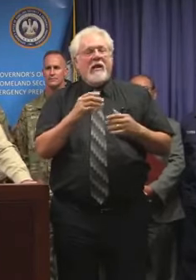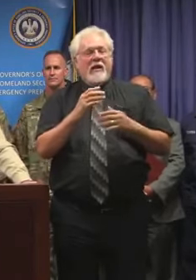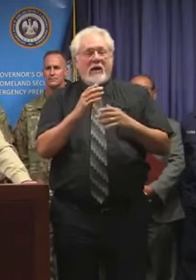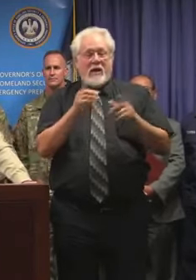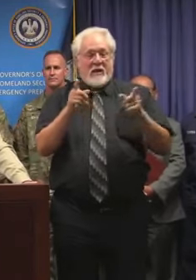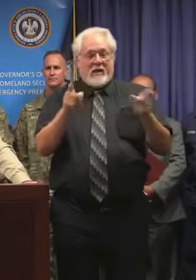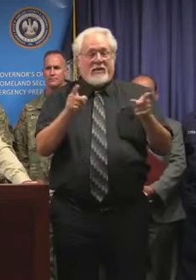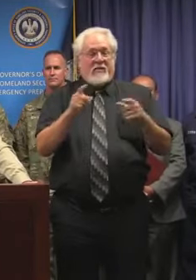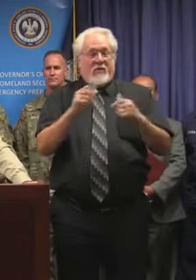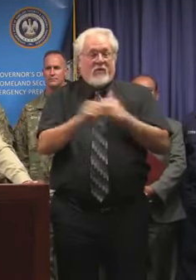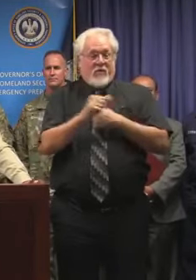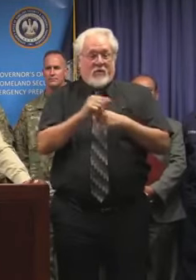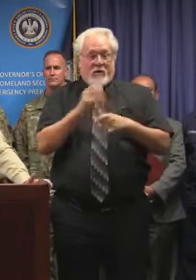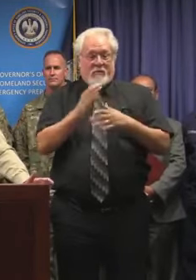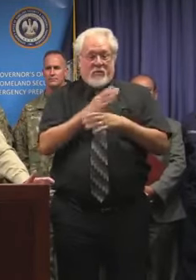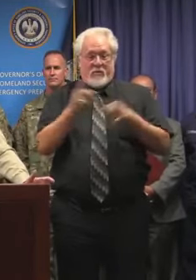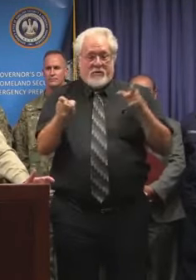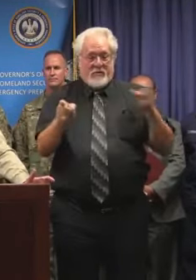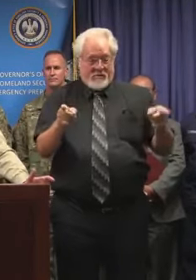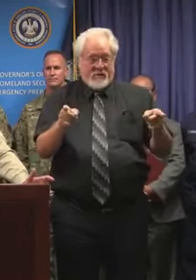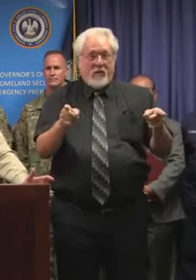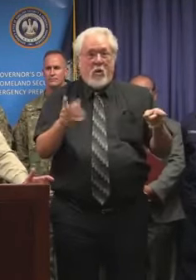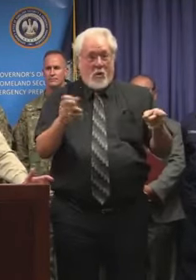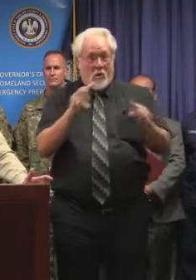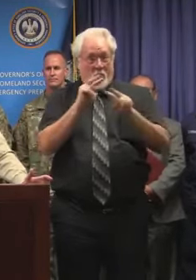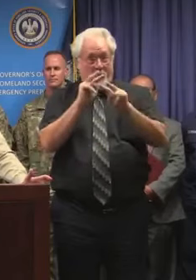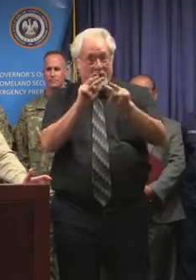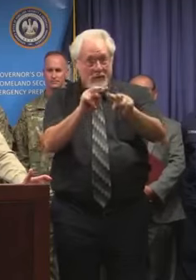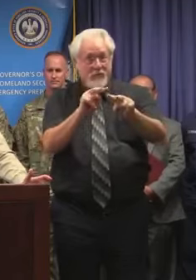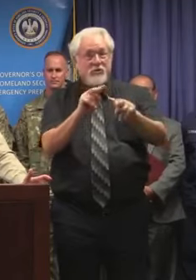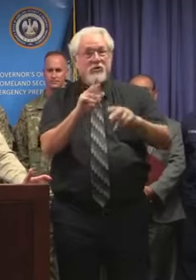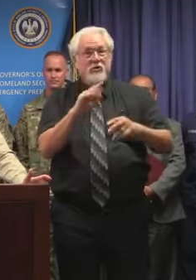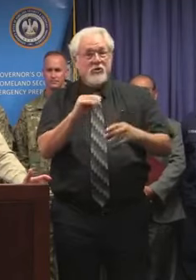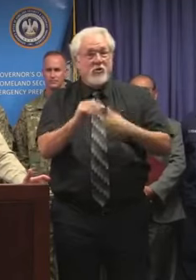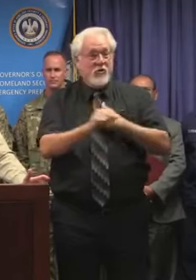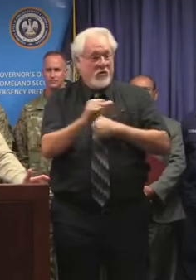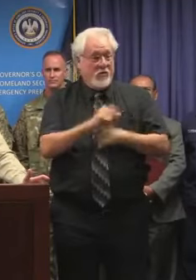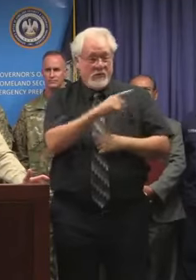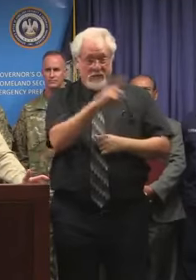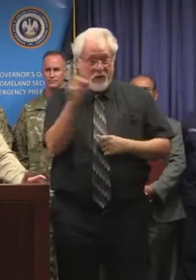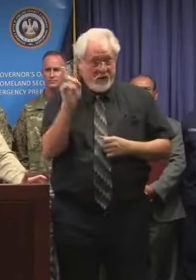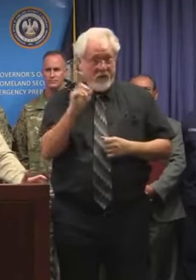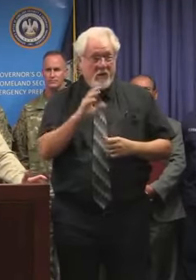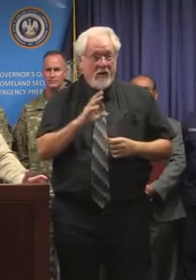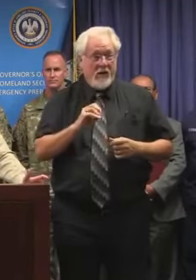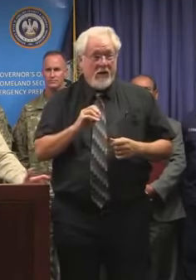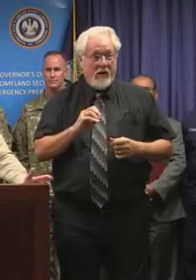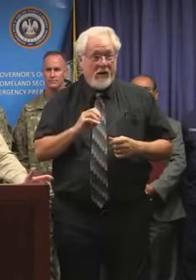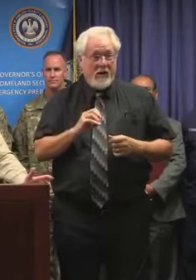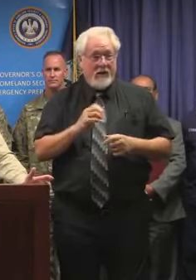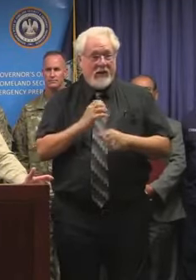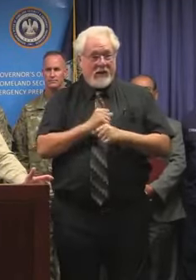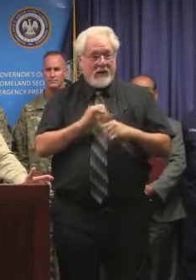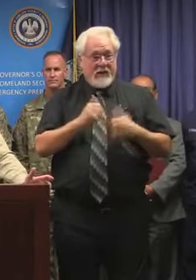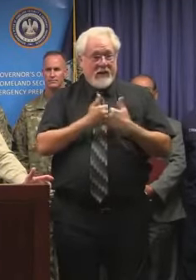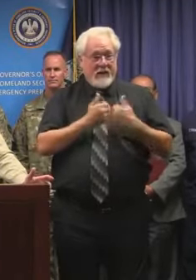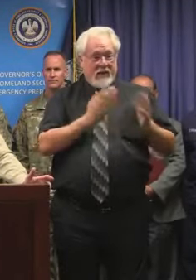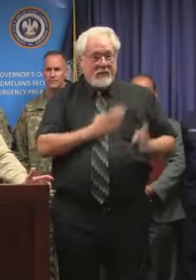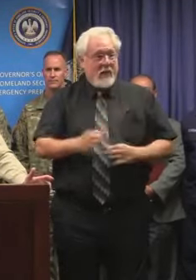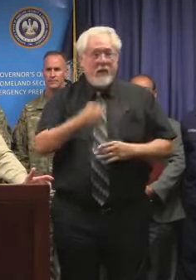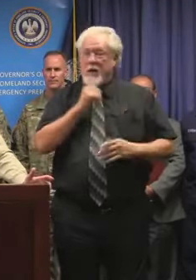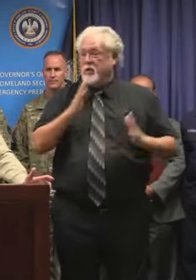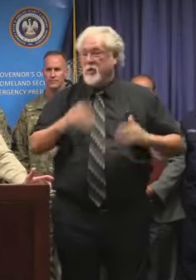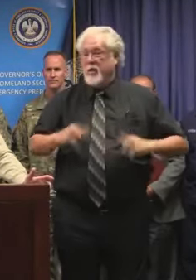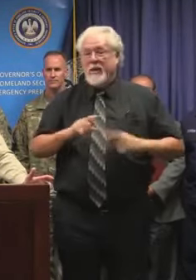those 2 points. We want people to pay attention to the threats that are out there and to get a game plan. It's not too late to